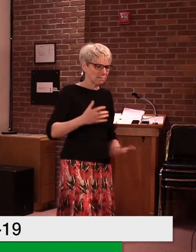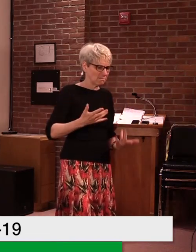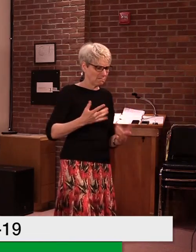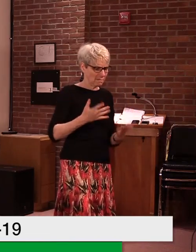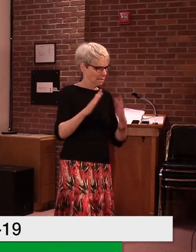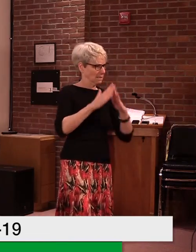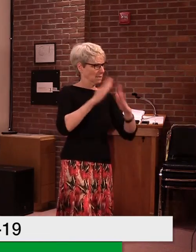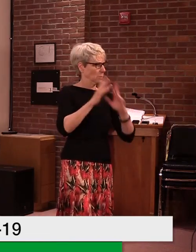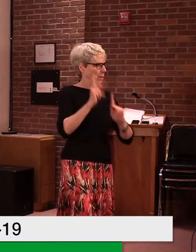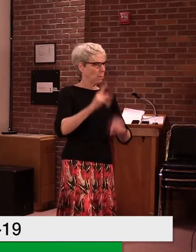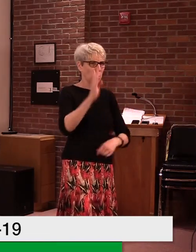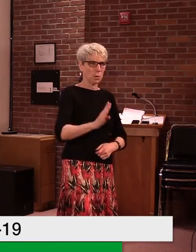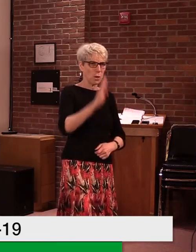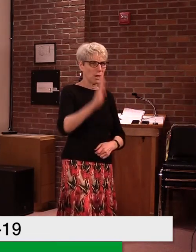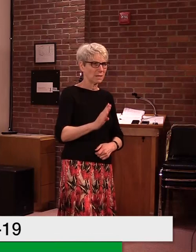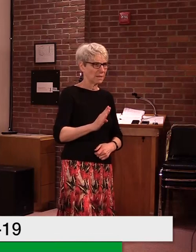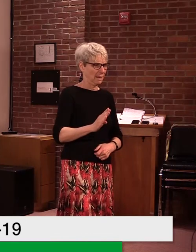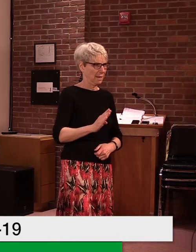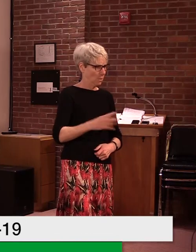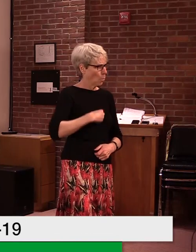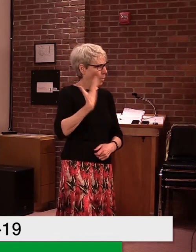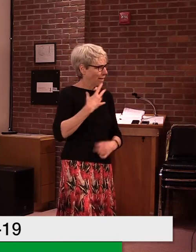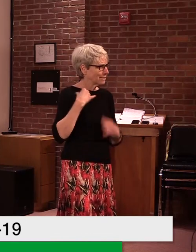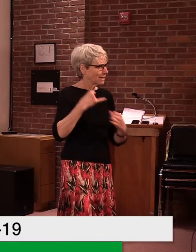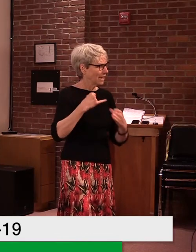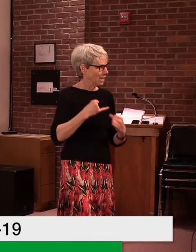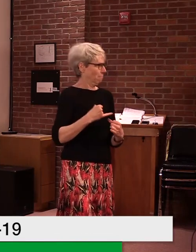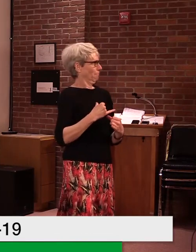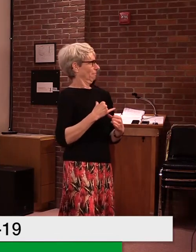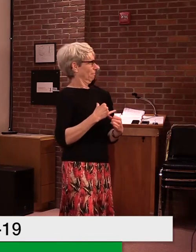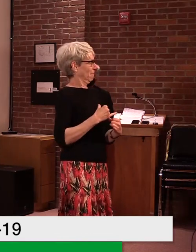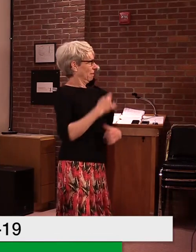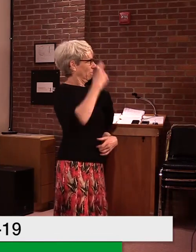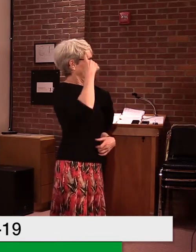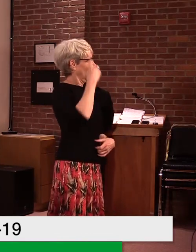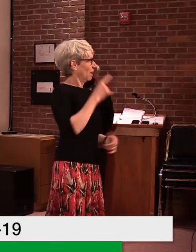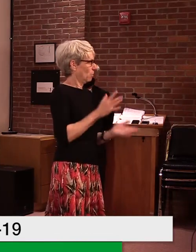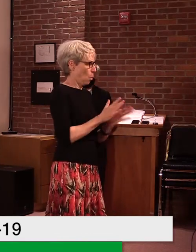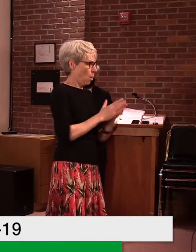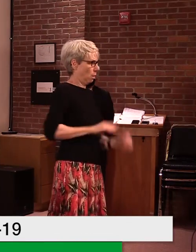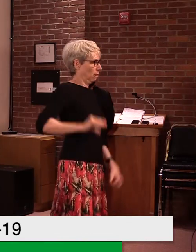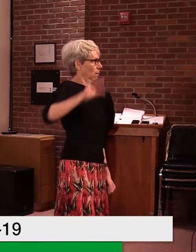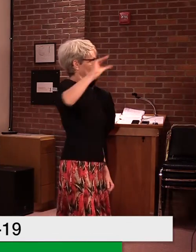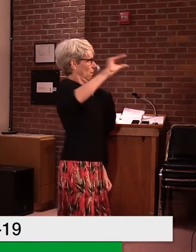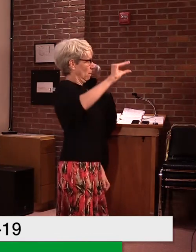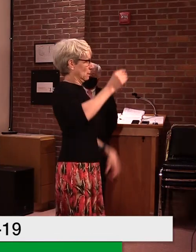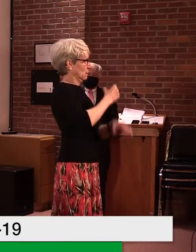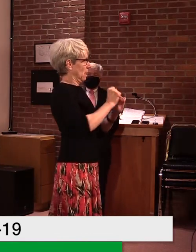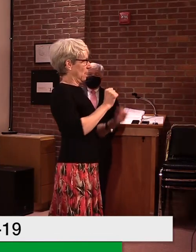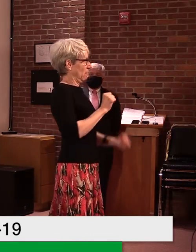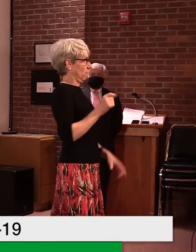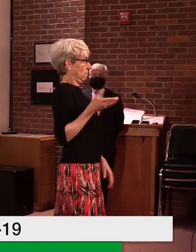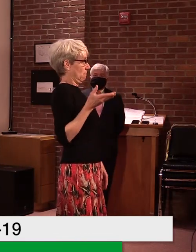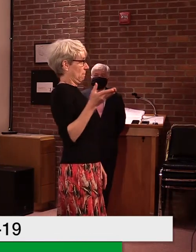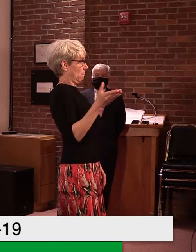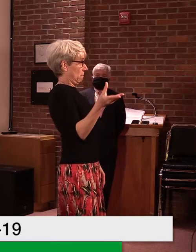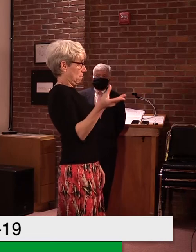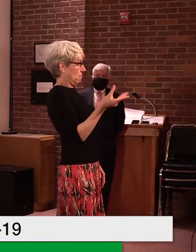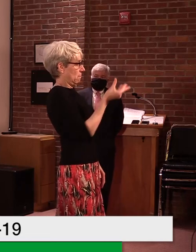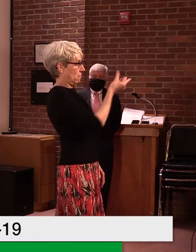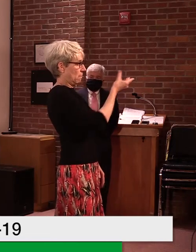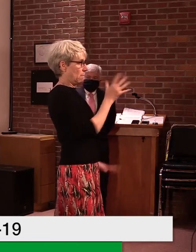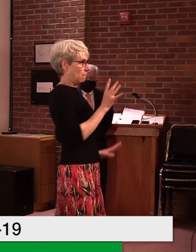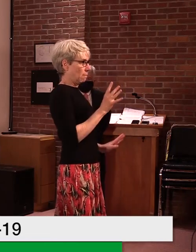area. It's not something that they had anticipated either. So again, you may have experienced something different, but it was eye-opening for